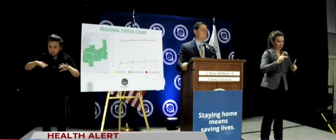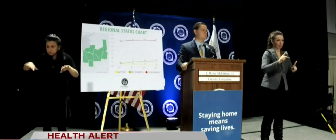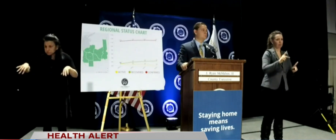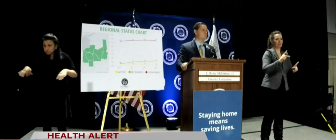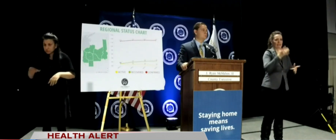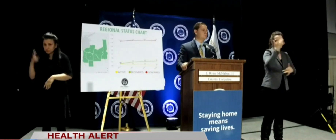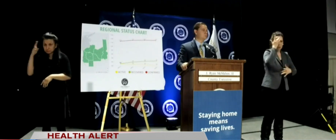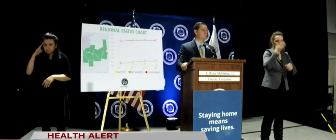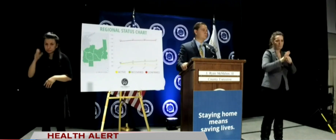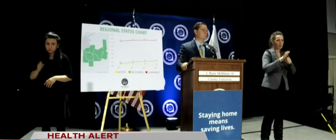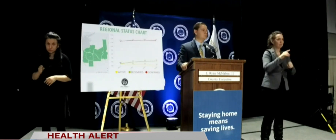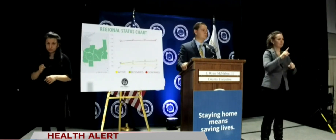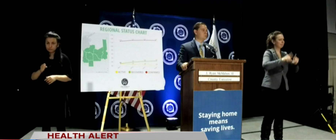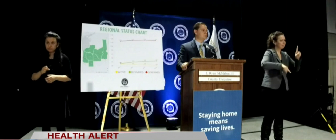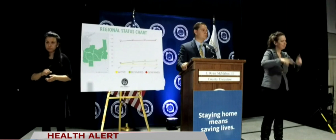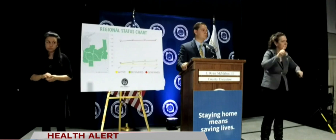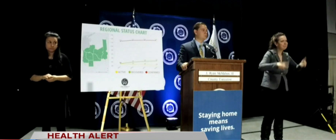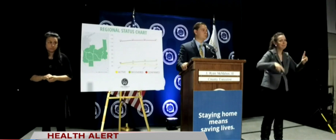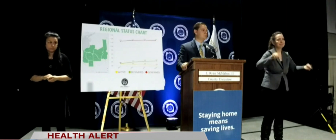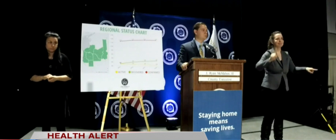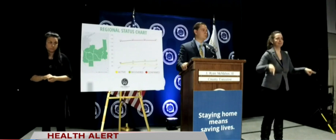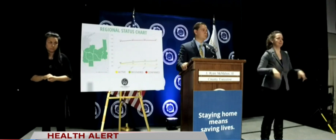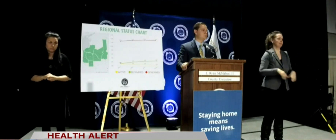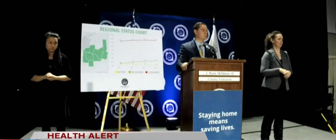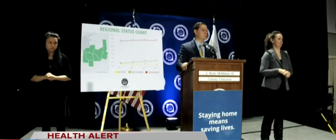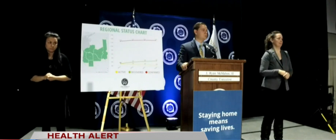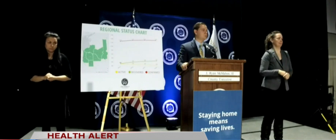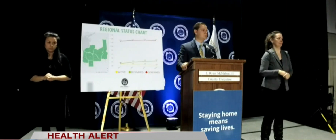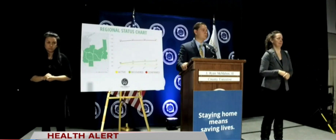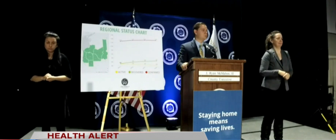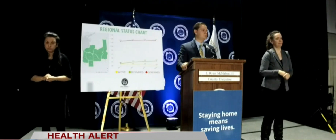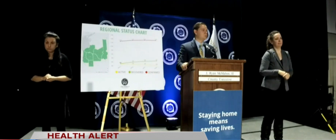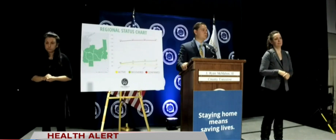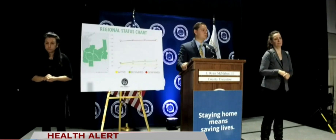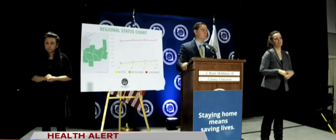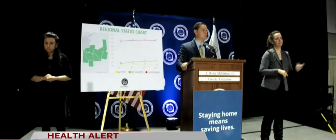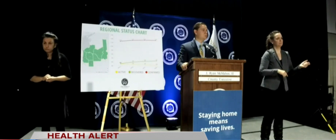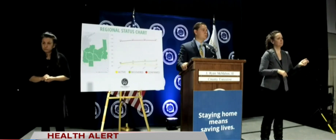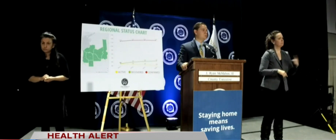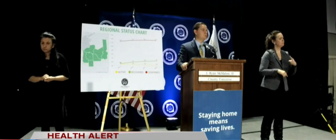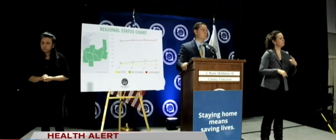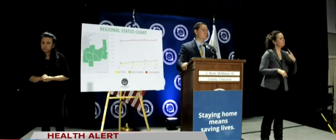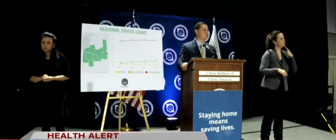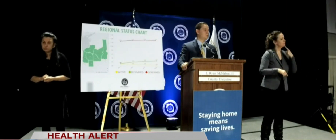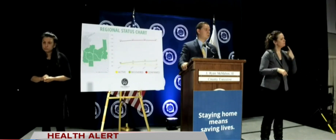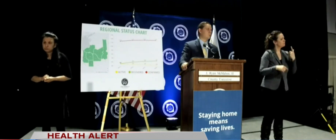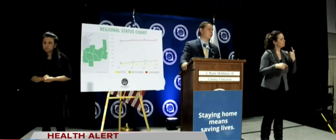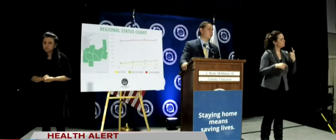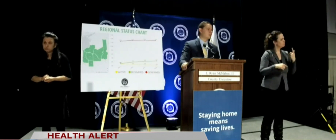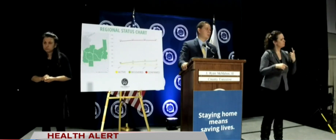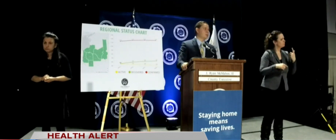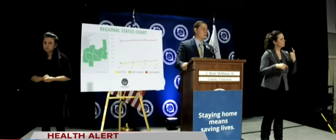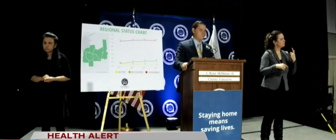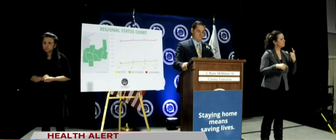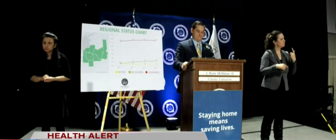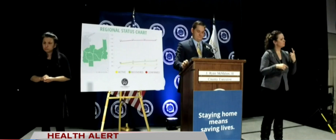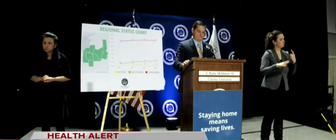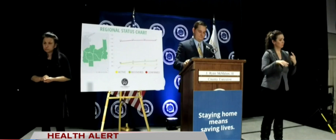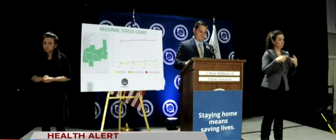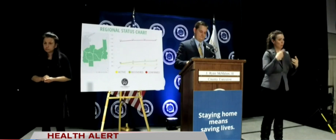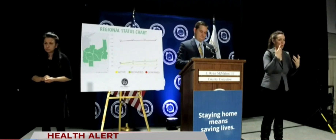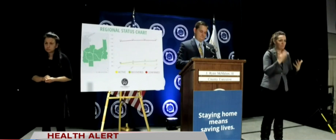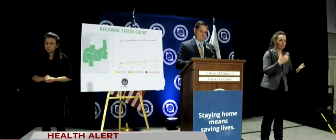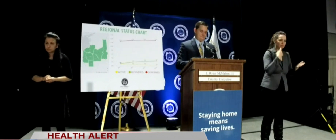Ryan, a couple times now this afternoon you've said, let's get through April, and I'm not trying